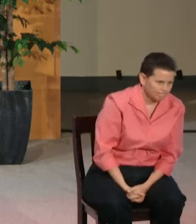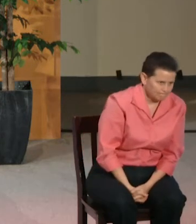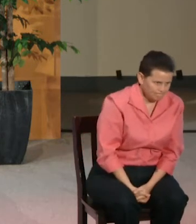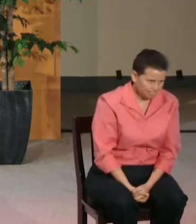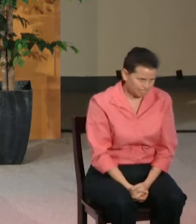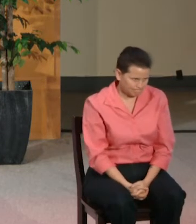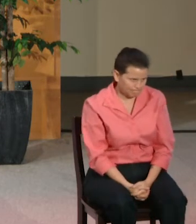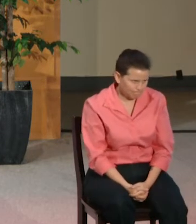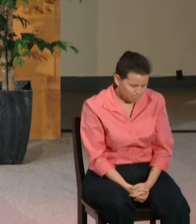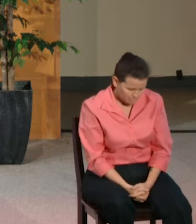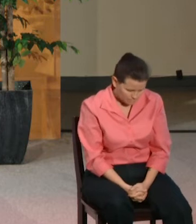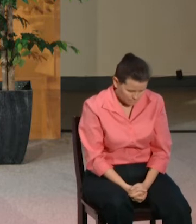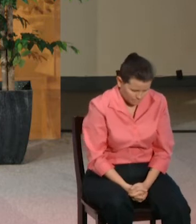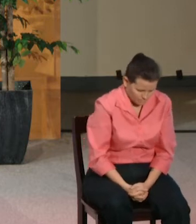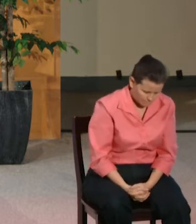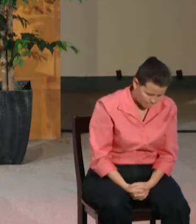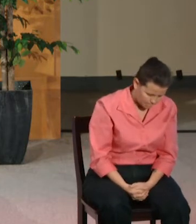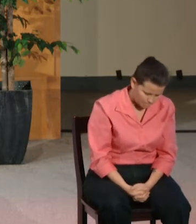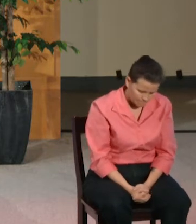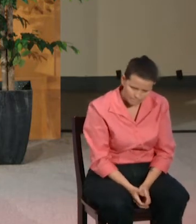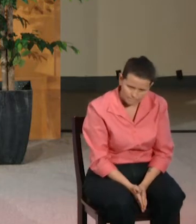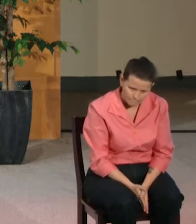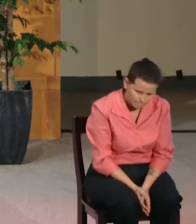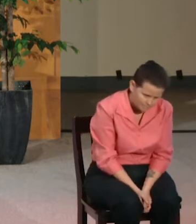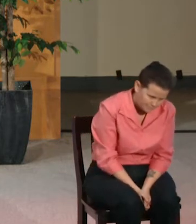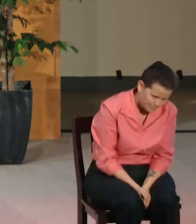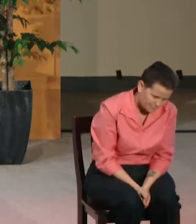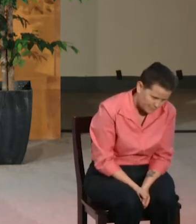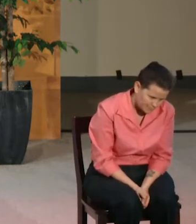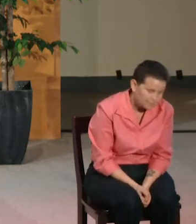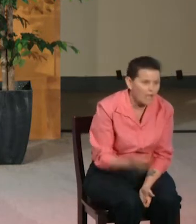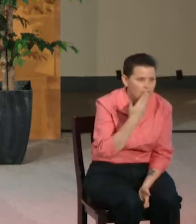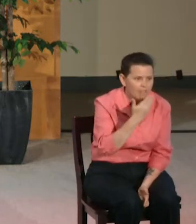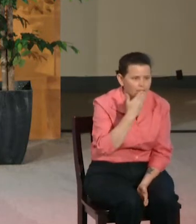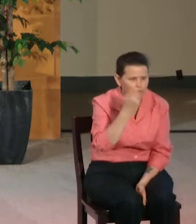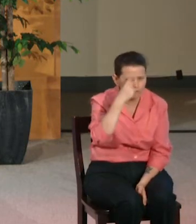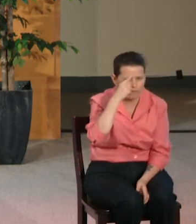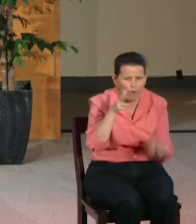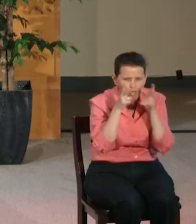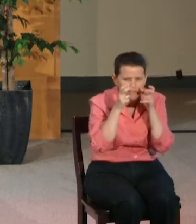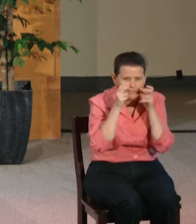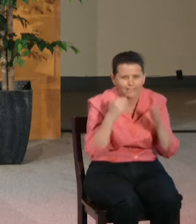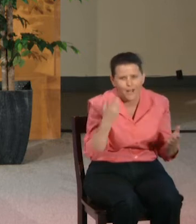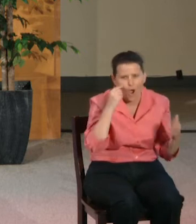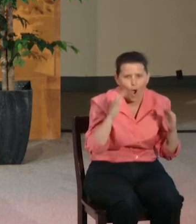a meditation, I think is the next thing on the agenda. So thank y'all for listening, and I hope you enjoyed the penguin story.